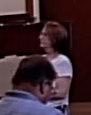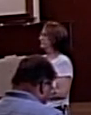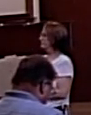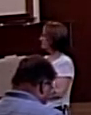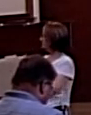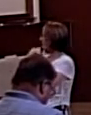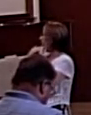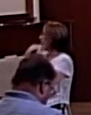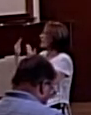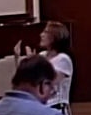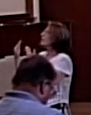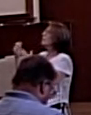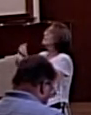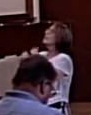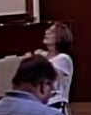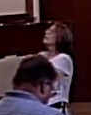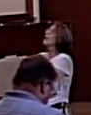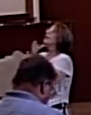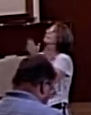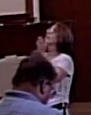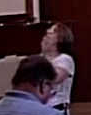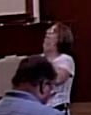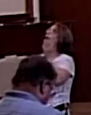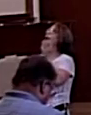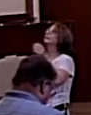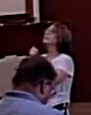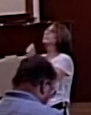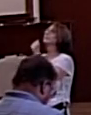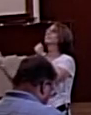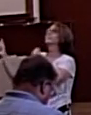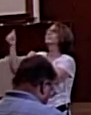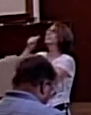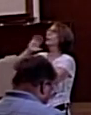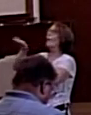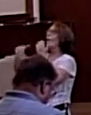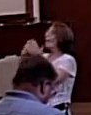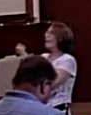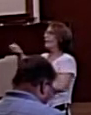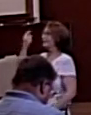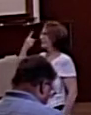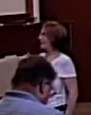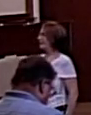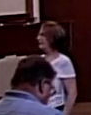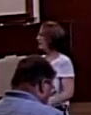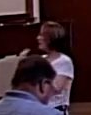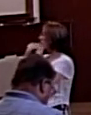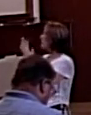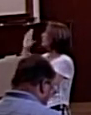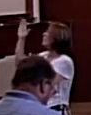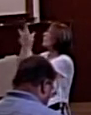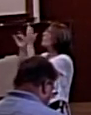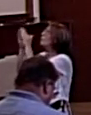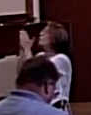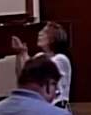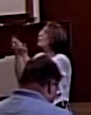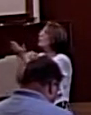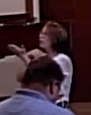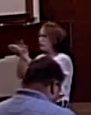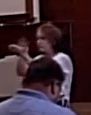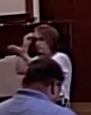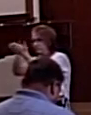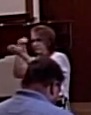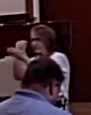Thank you for the love of Christ that passes all understanding. Thank you for your word that we can glean from at any moment,